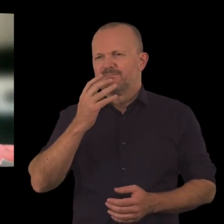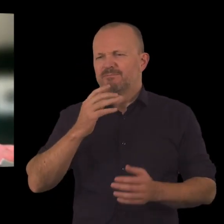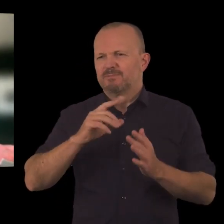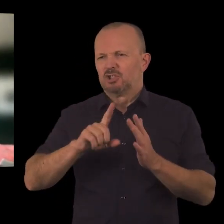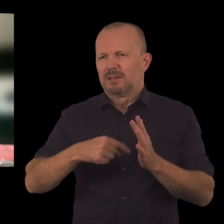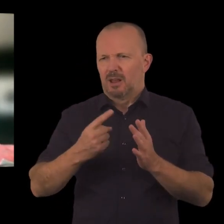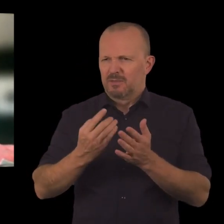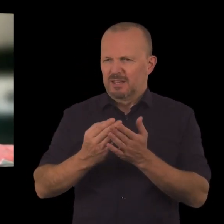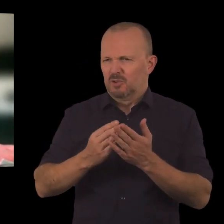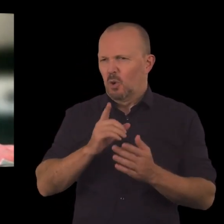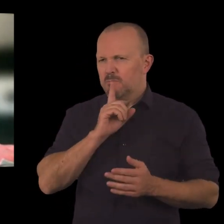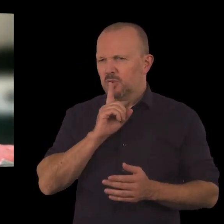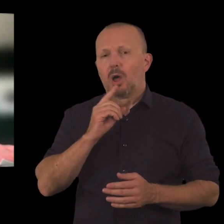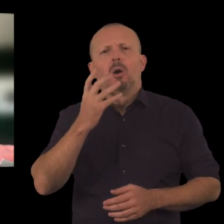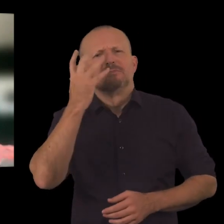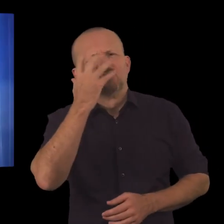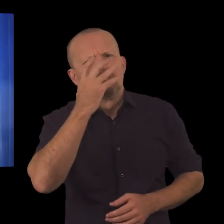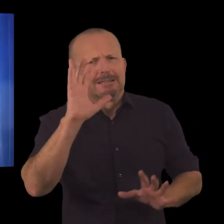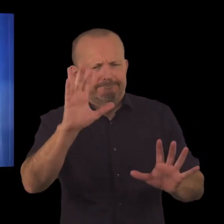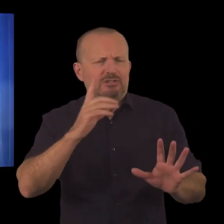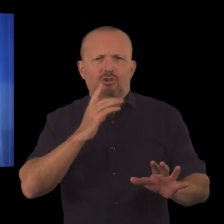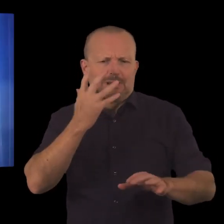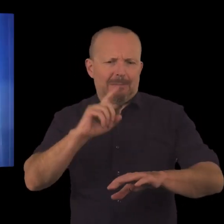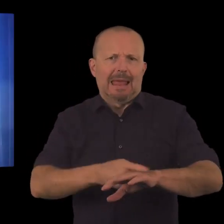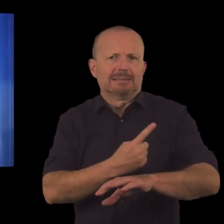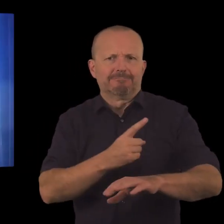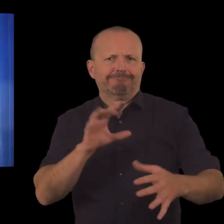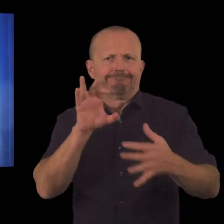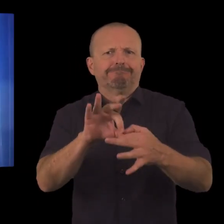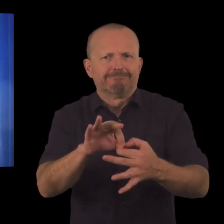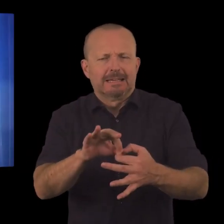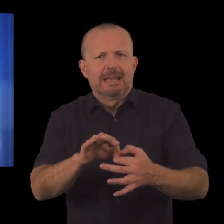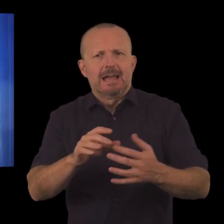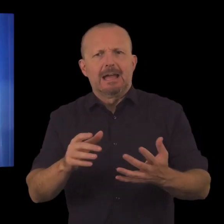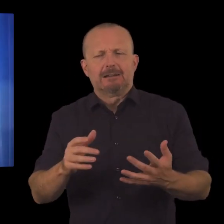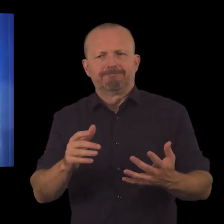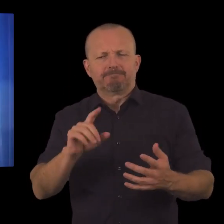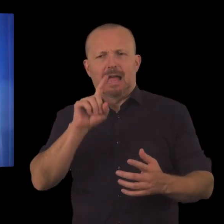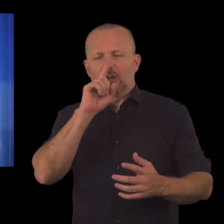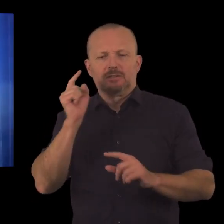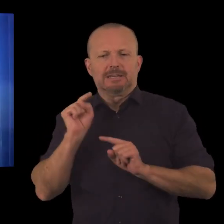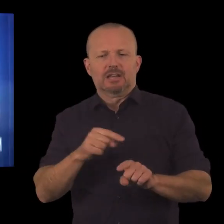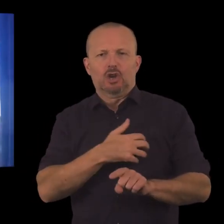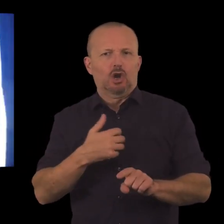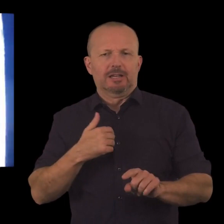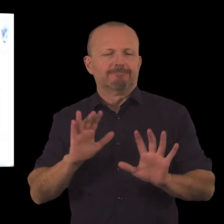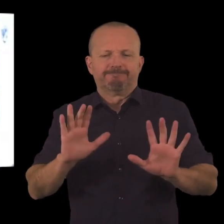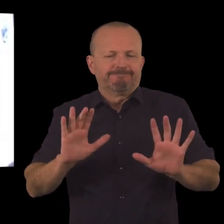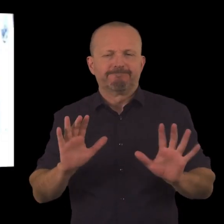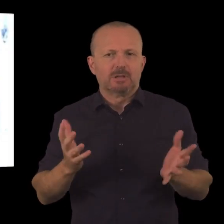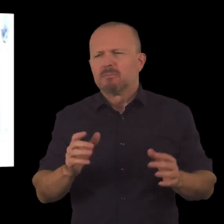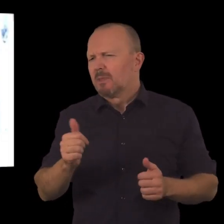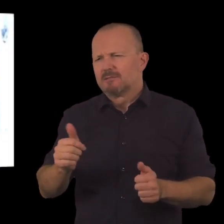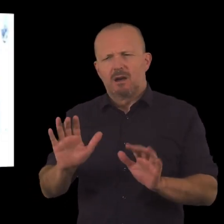Oh, sorry, Janet, you might need to just come off mute. Yeah. Oh, apologies for being so late. I couldn't get here any